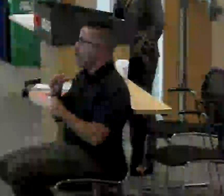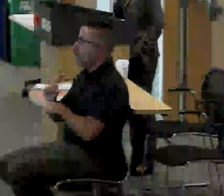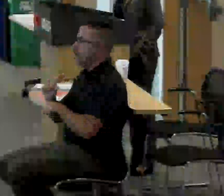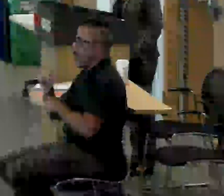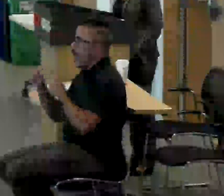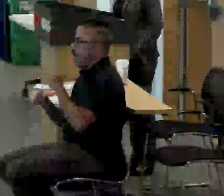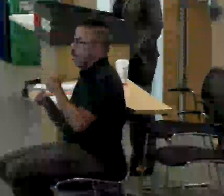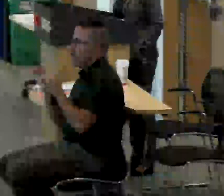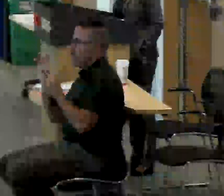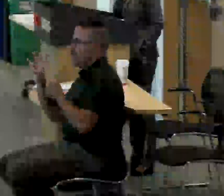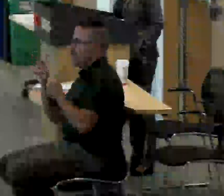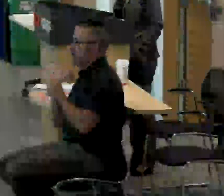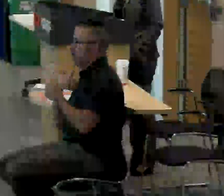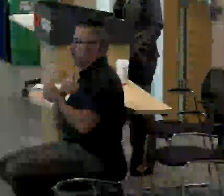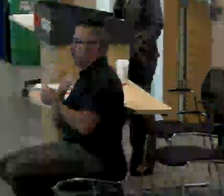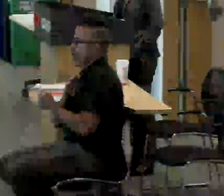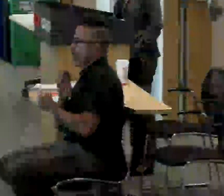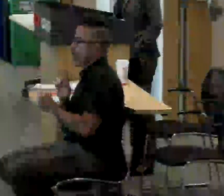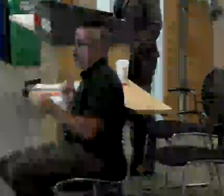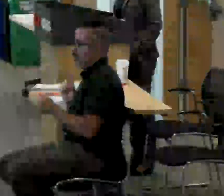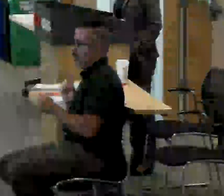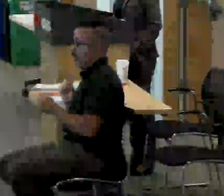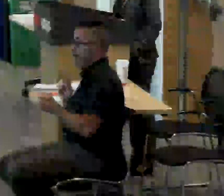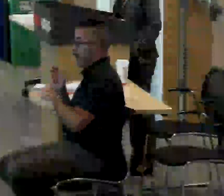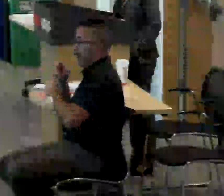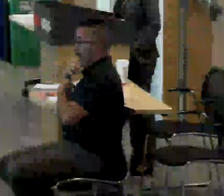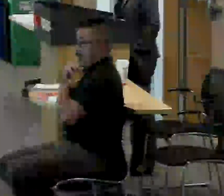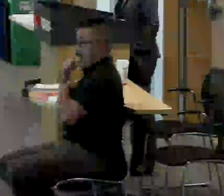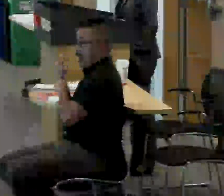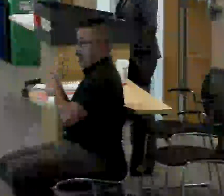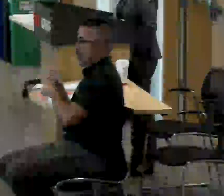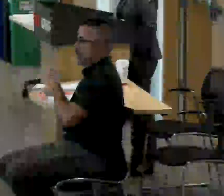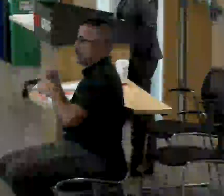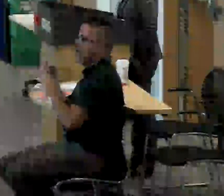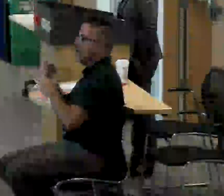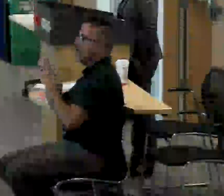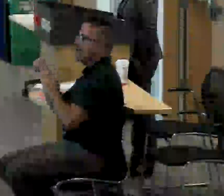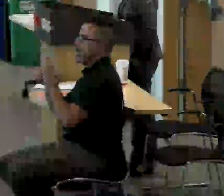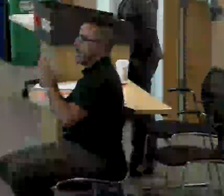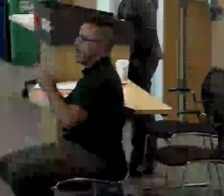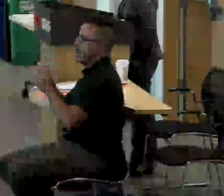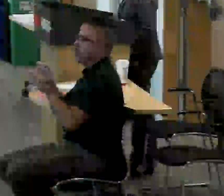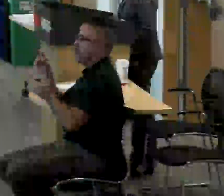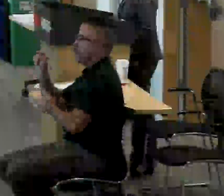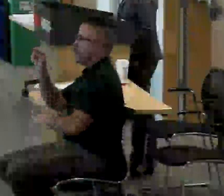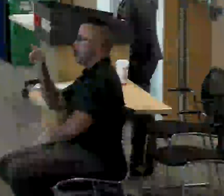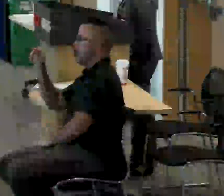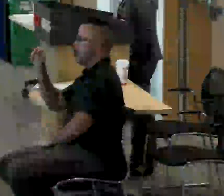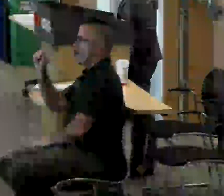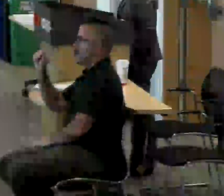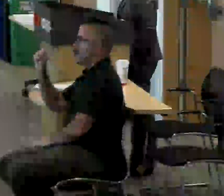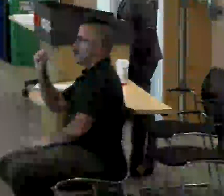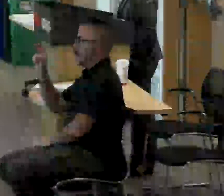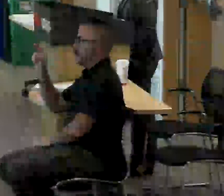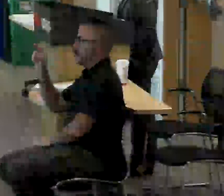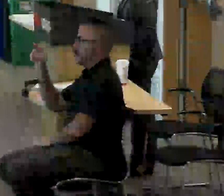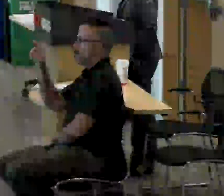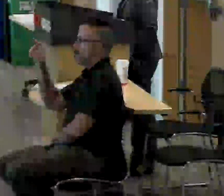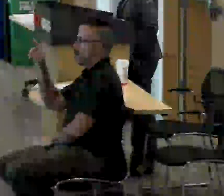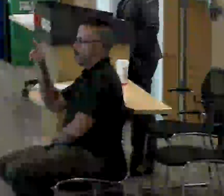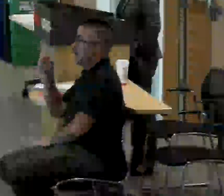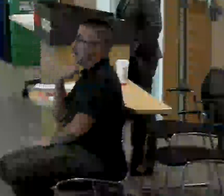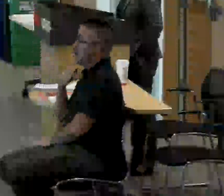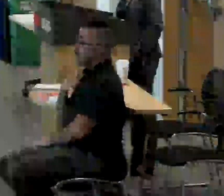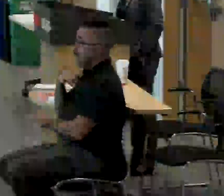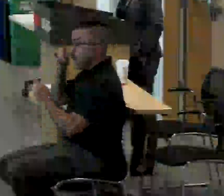is the state treasurer, so there's that tie. And we have an interagency agreement with the state treasurer's office for services like IT